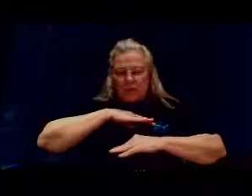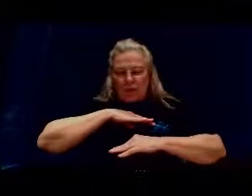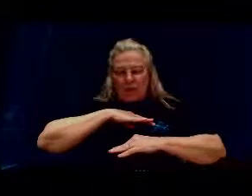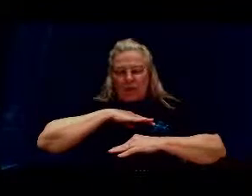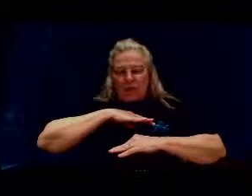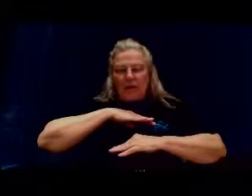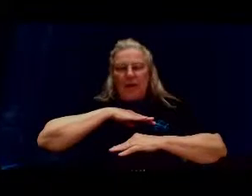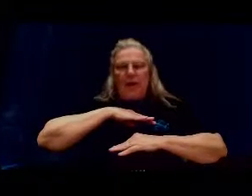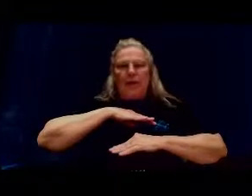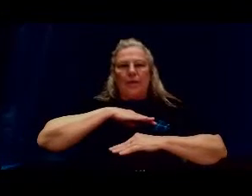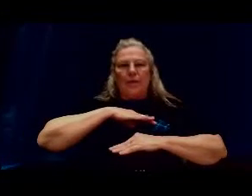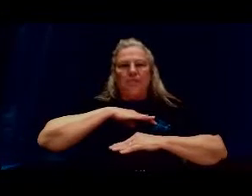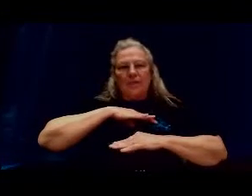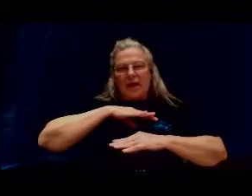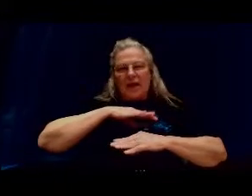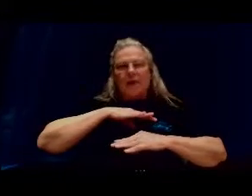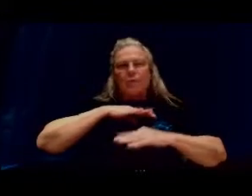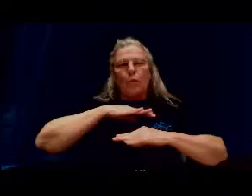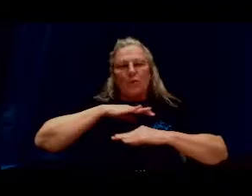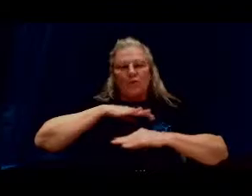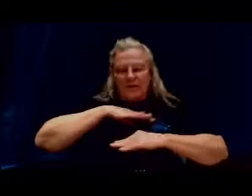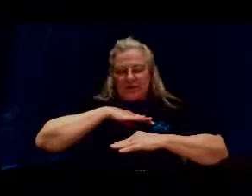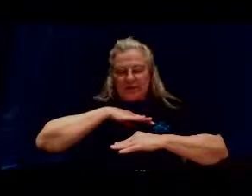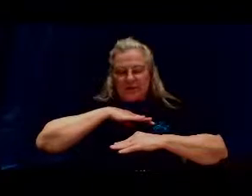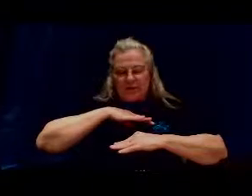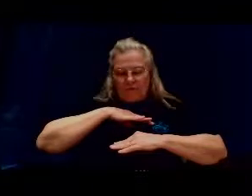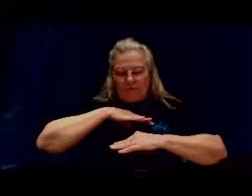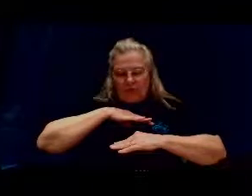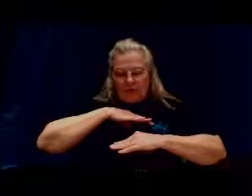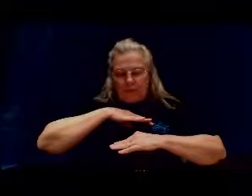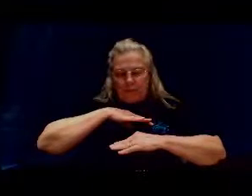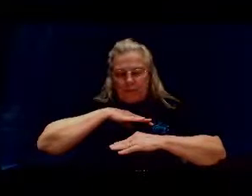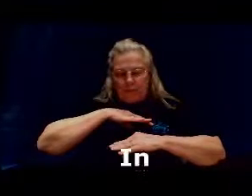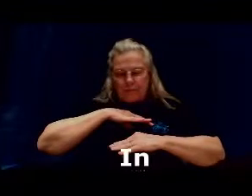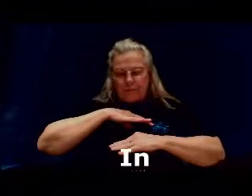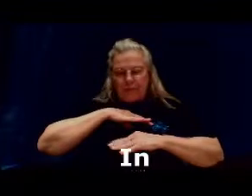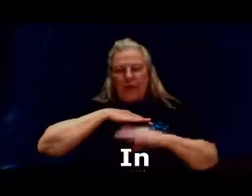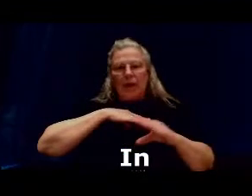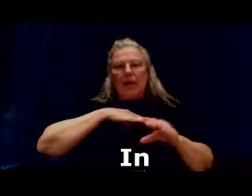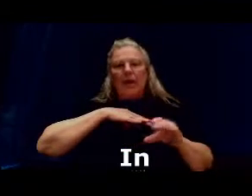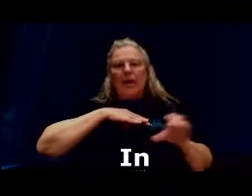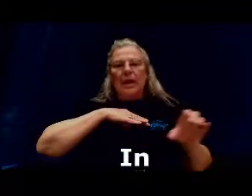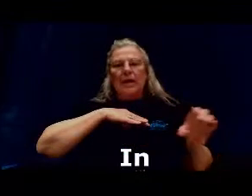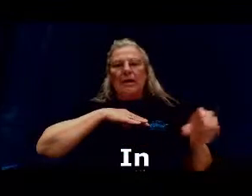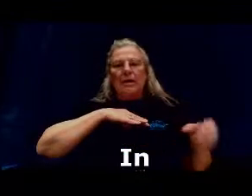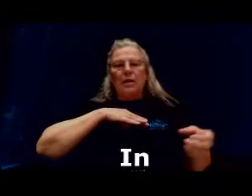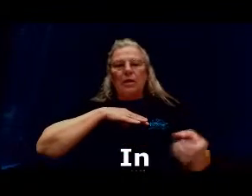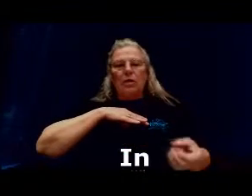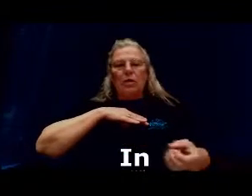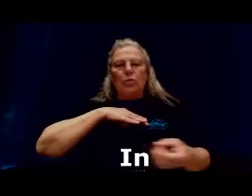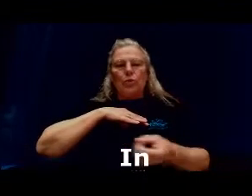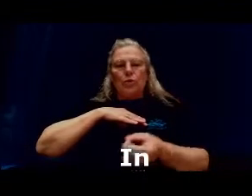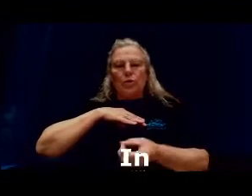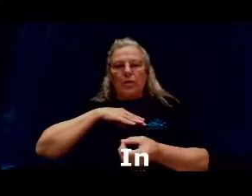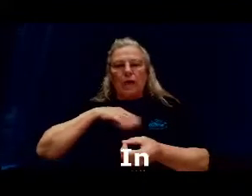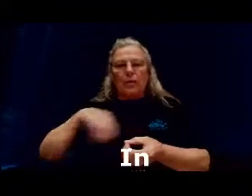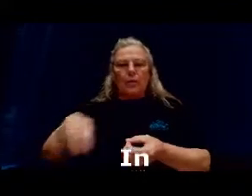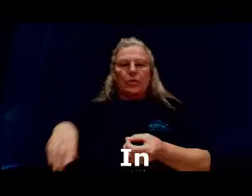one that I think more fits this song for me. In, you make your cup with